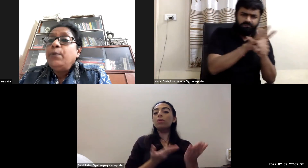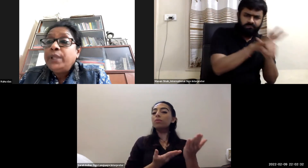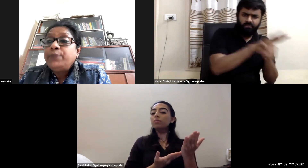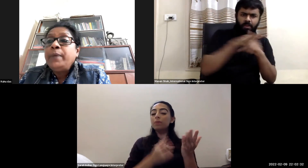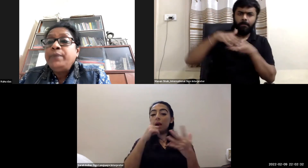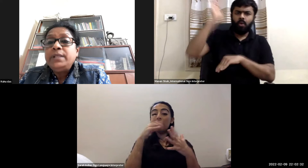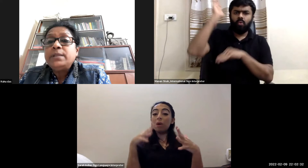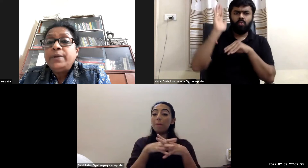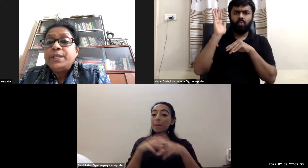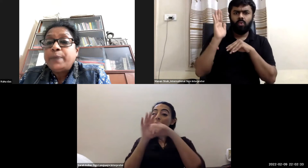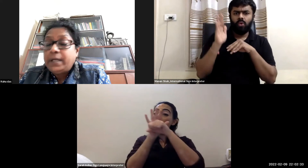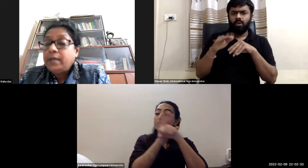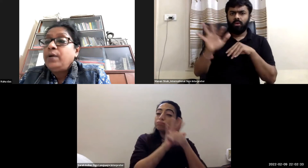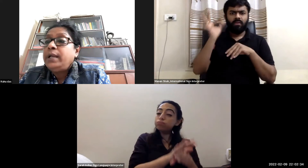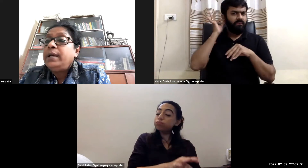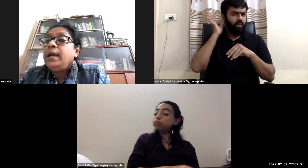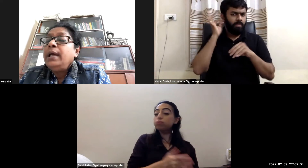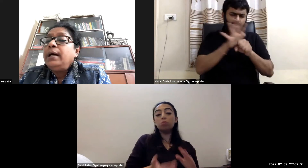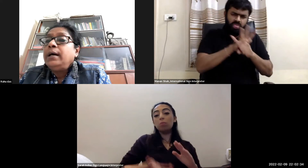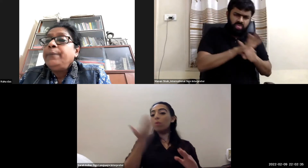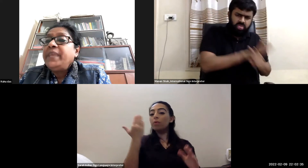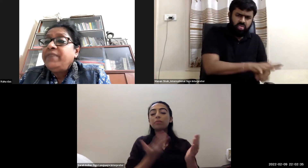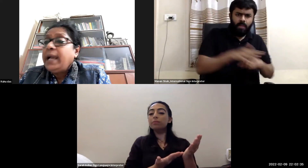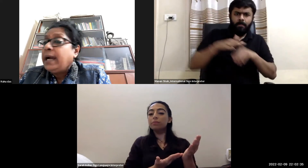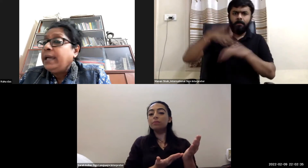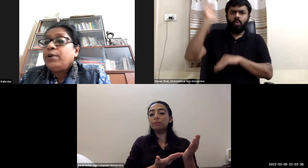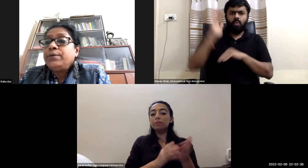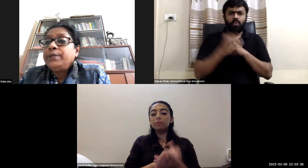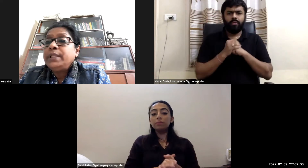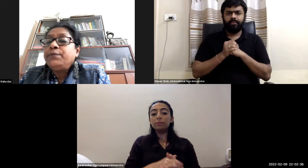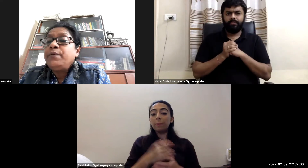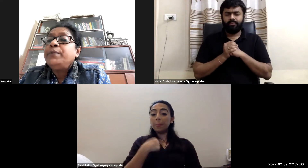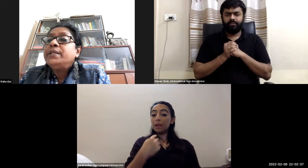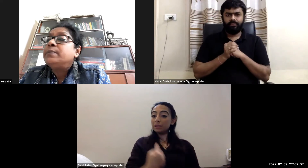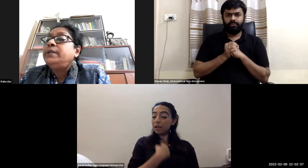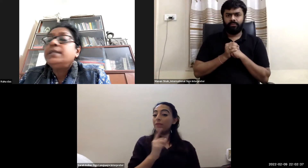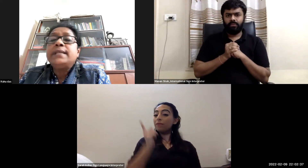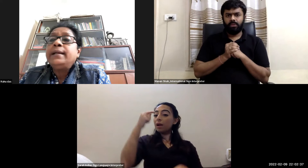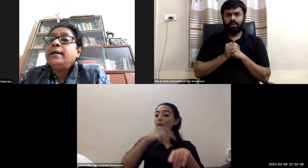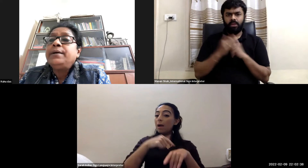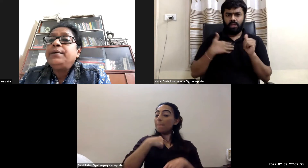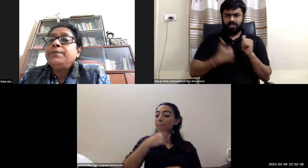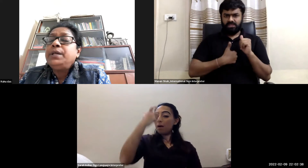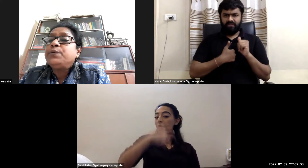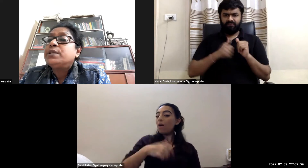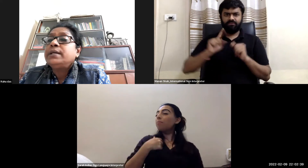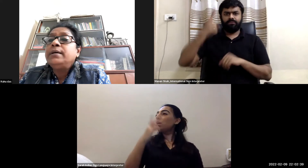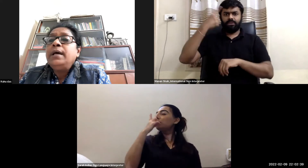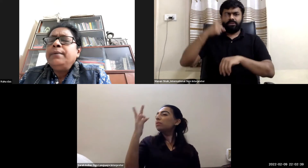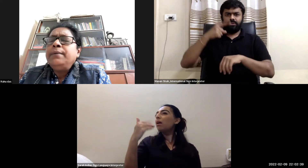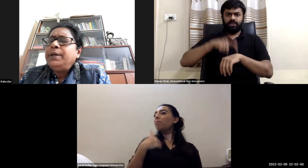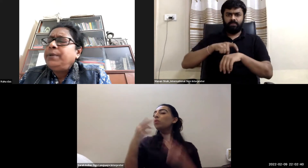happened with women with disabilities, particularly. Even I work with women with disabilities, and it